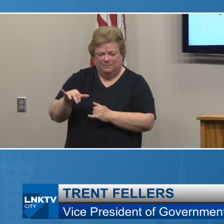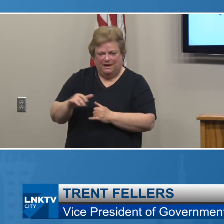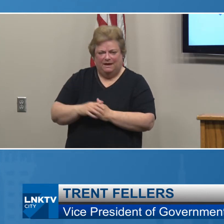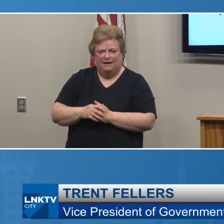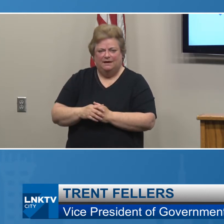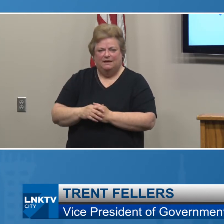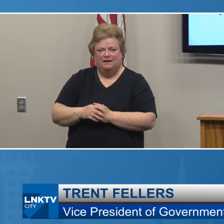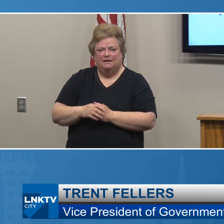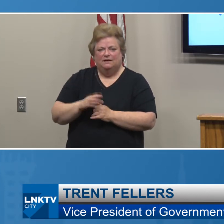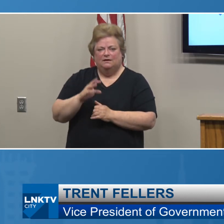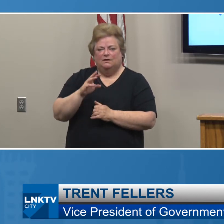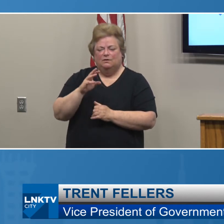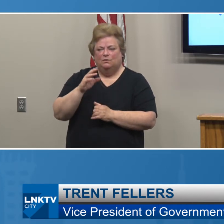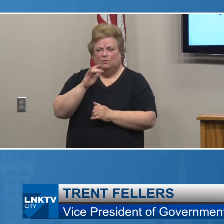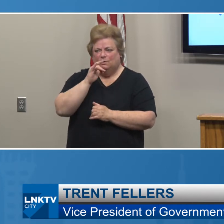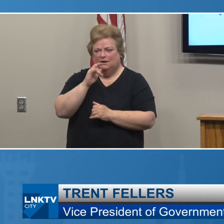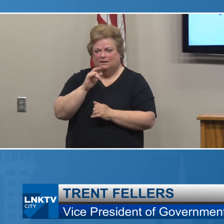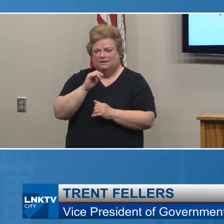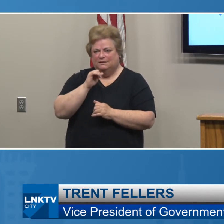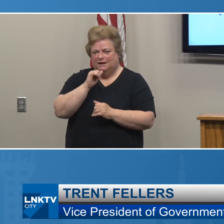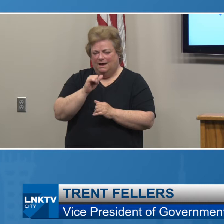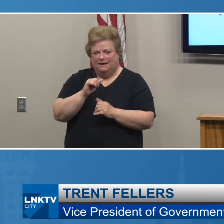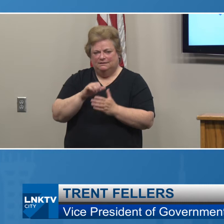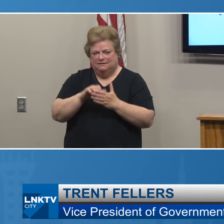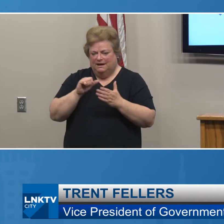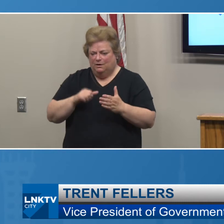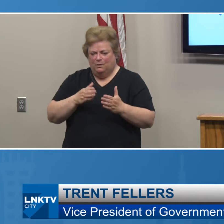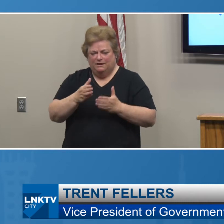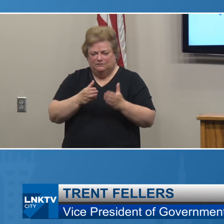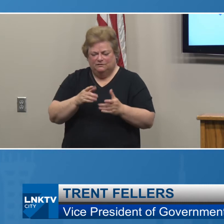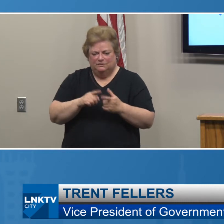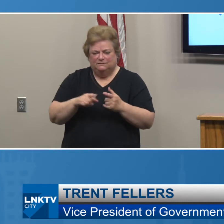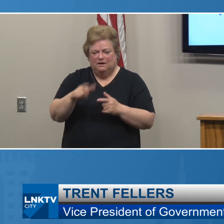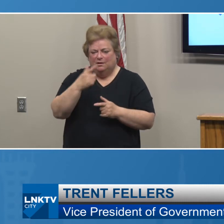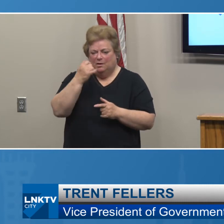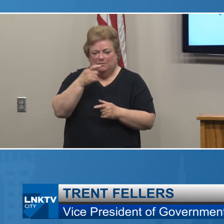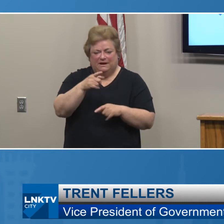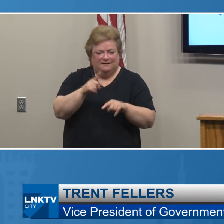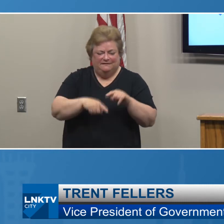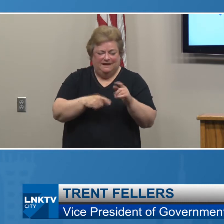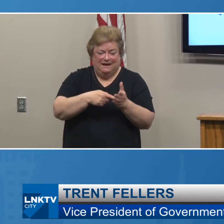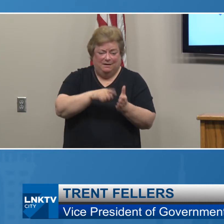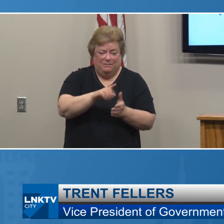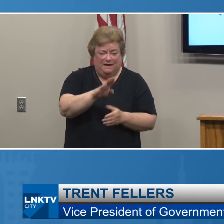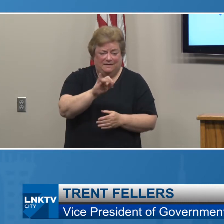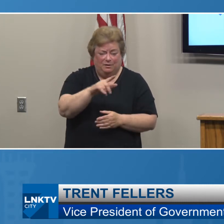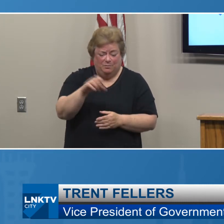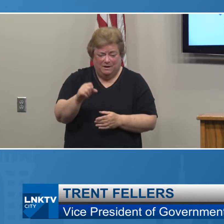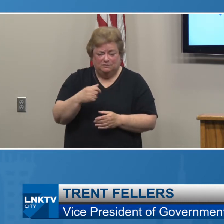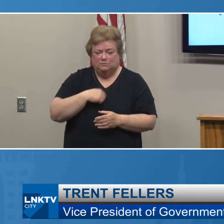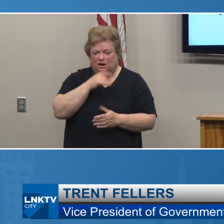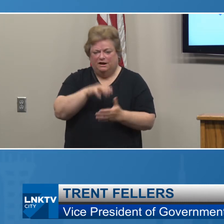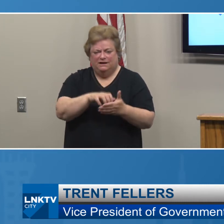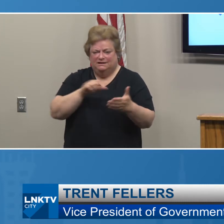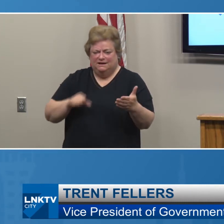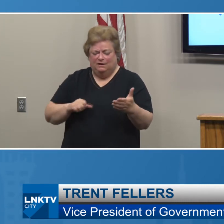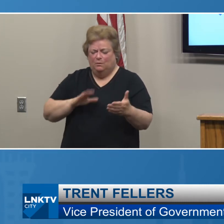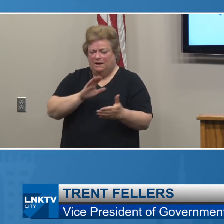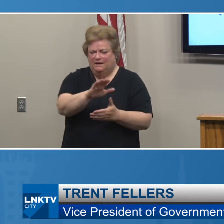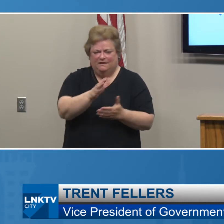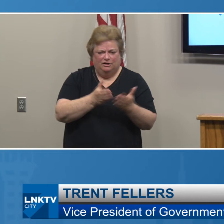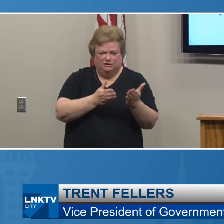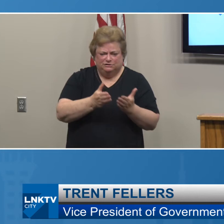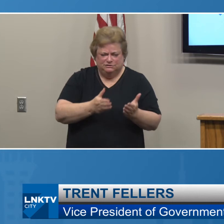not suspend service to residential or small business customers because of the inability to pay their bills, specifically due to disruptions caused by